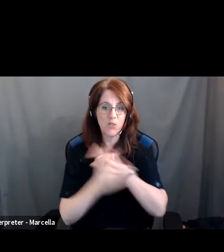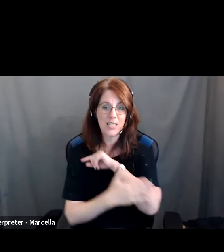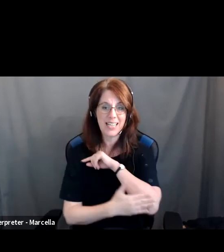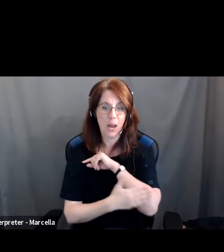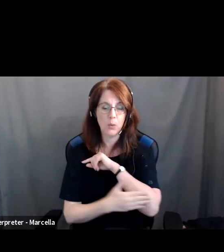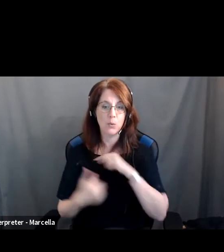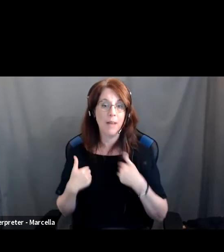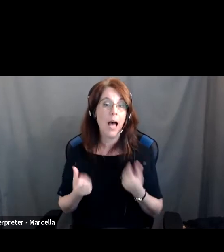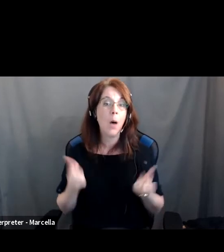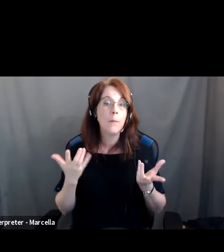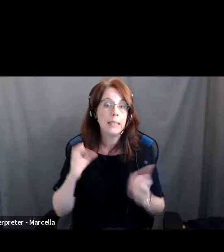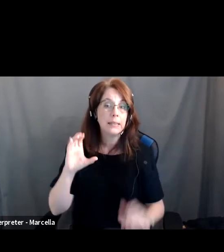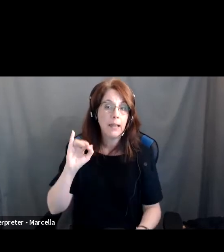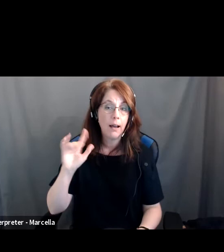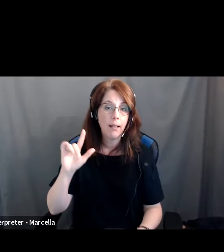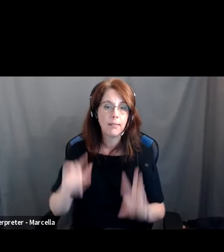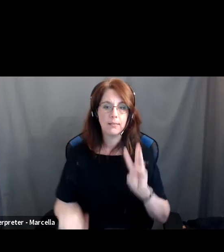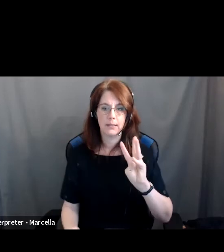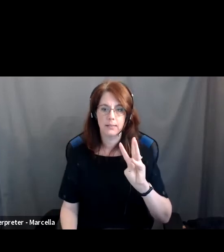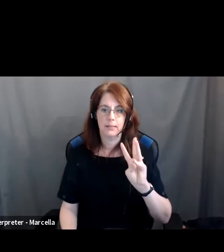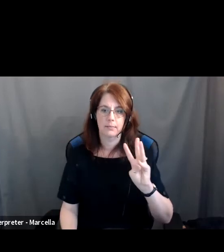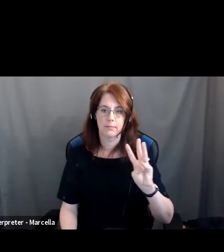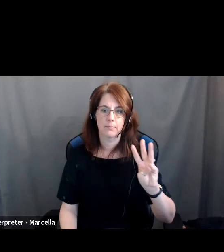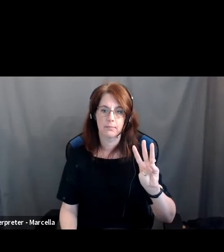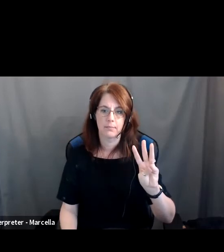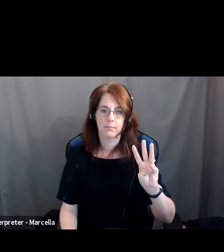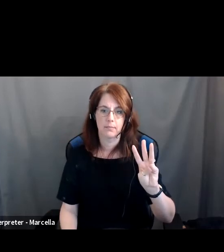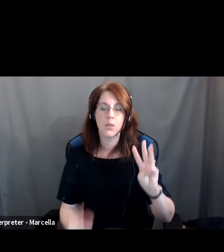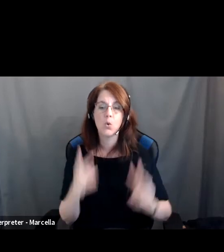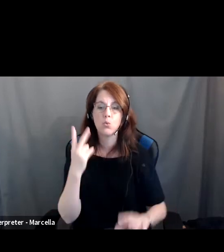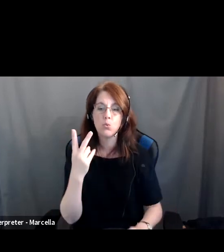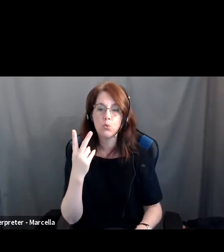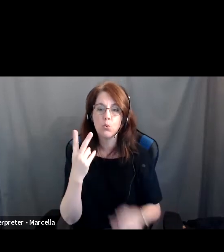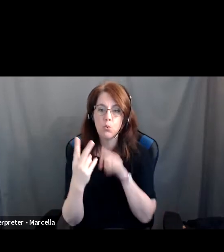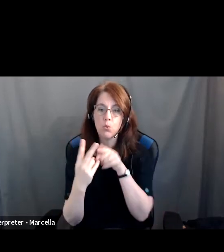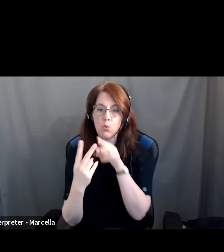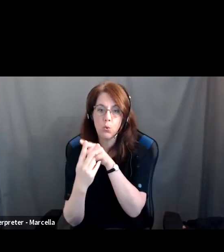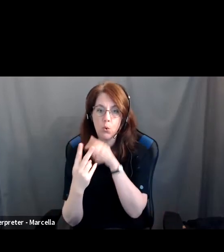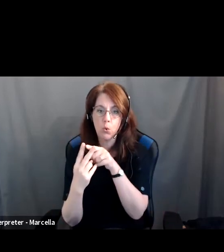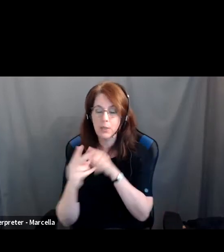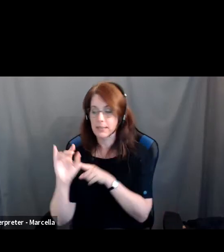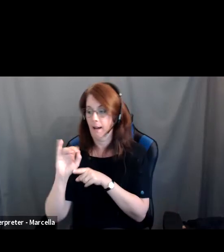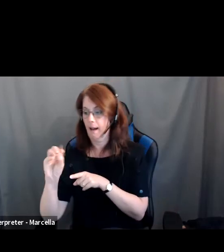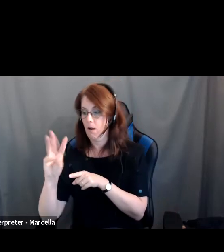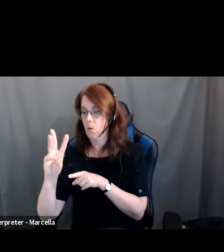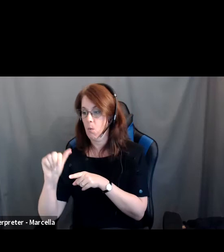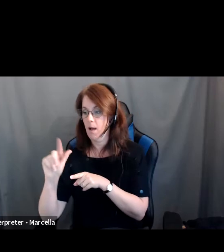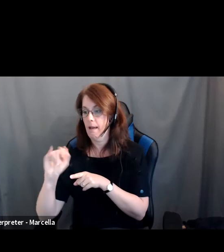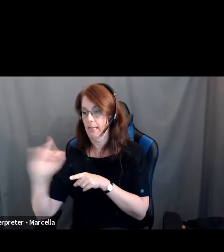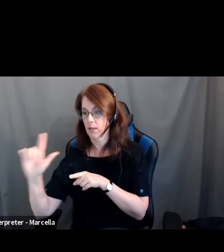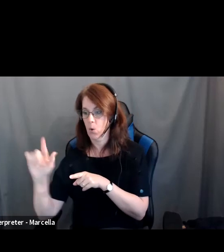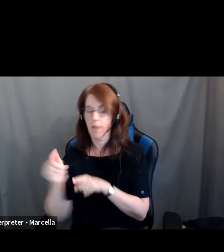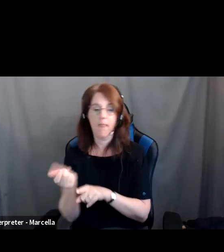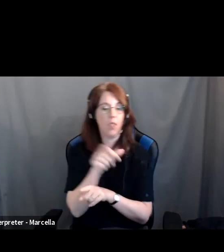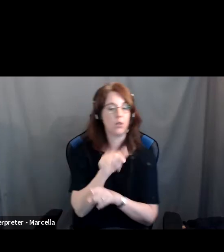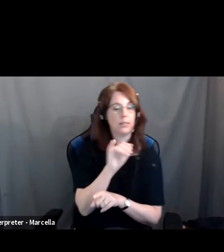6 CILs, and 2 of them are by state. One Iowa, Illinois, and one Iowa,